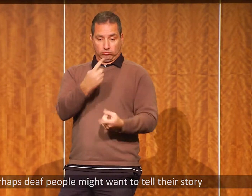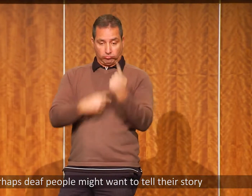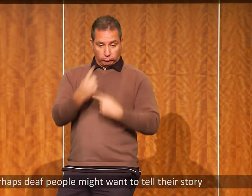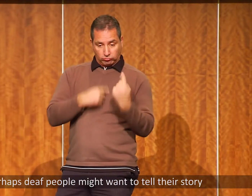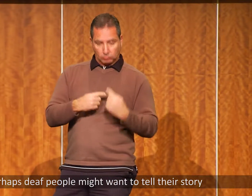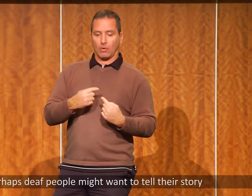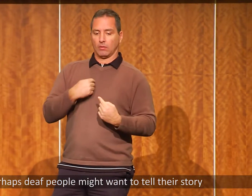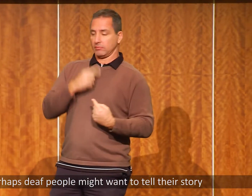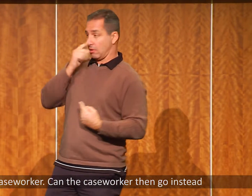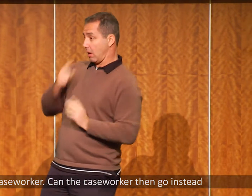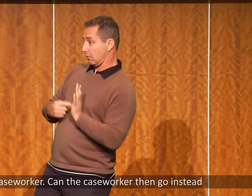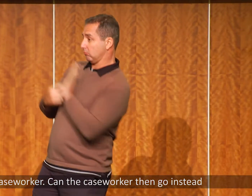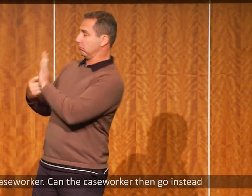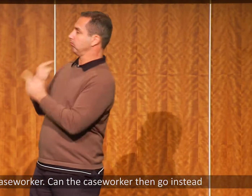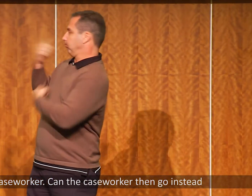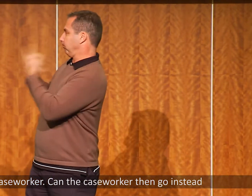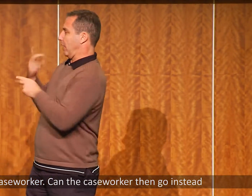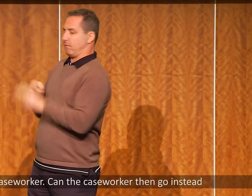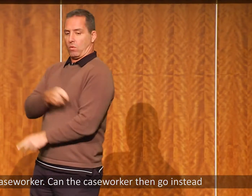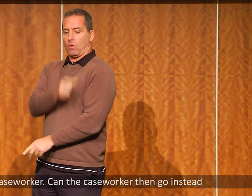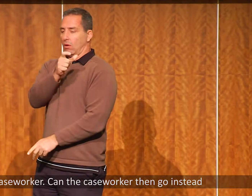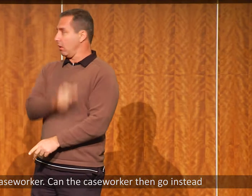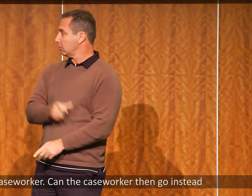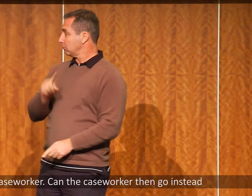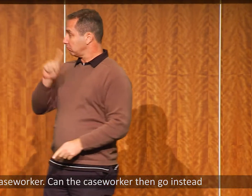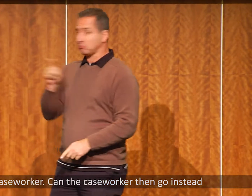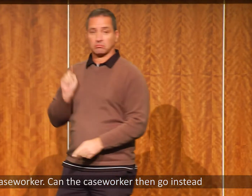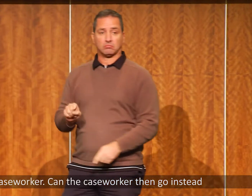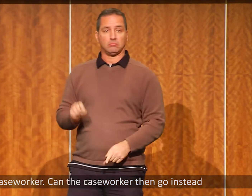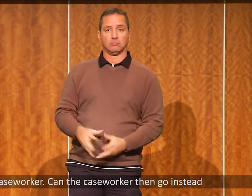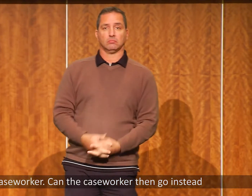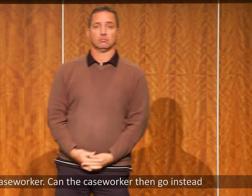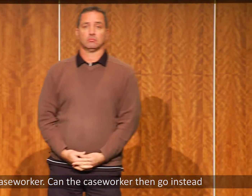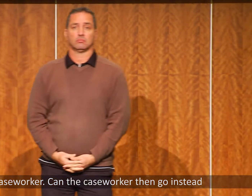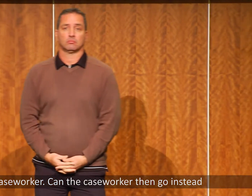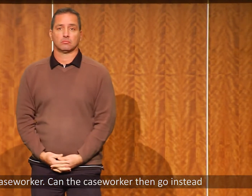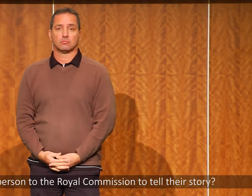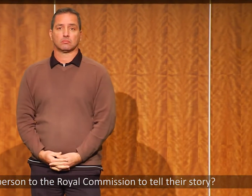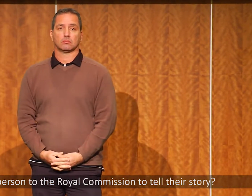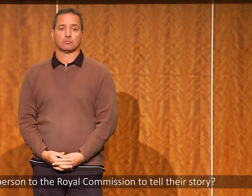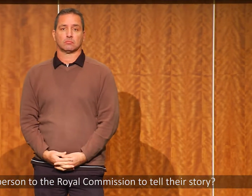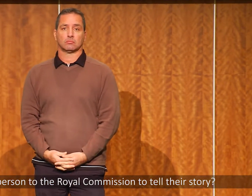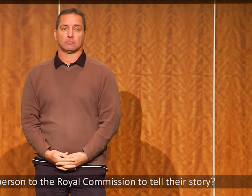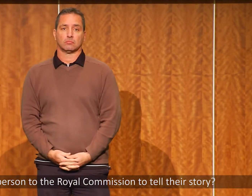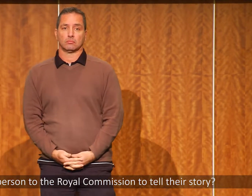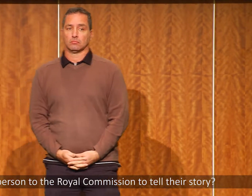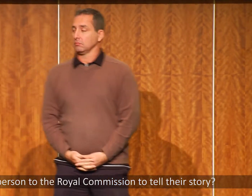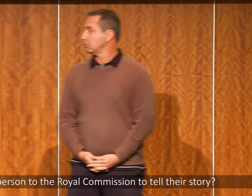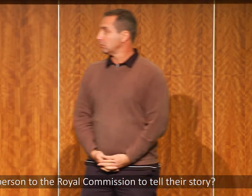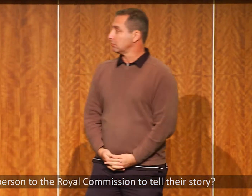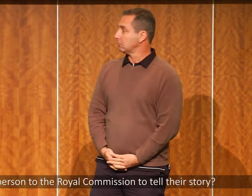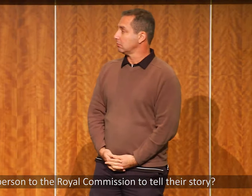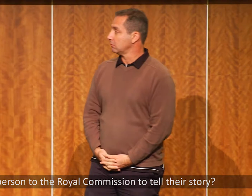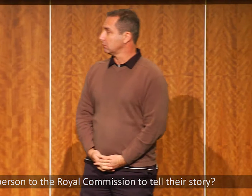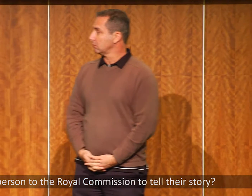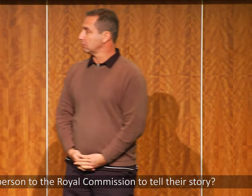perhaps deaf people might want to tell their story to their caseworker. Can the caseworker then go instead of the deaf person to the Royal Commission